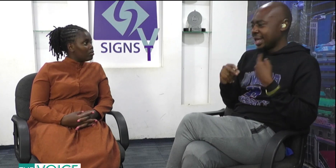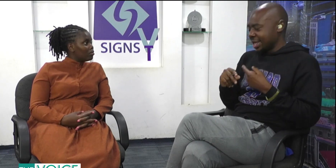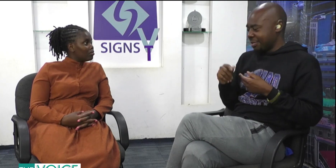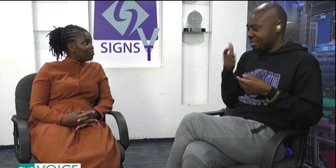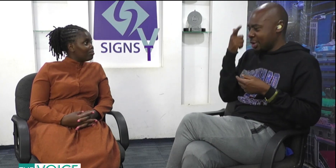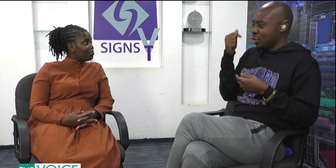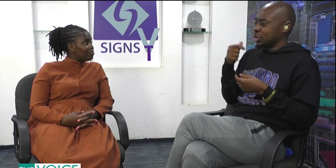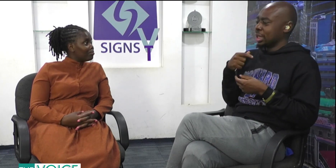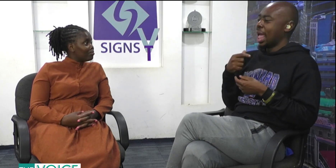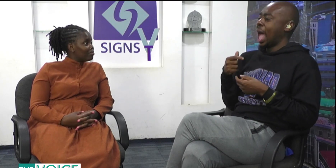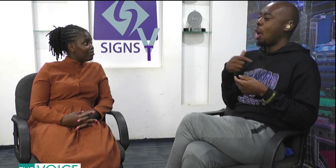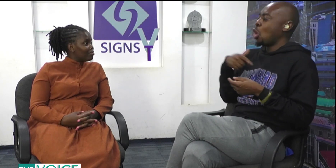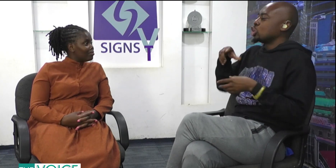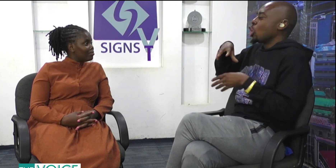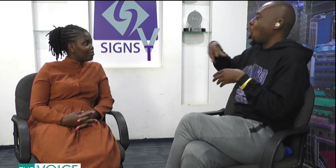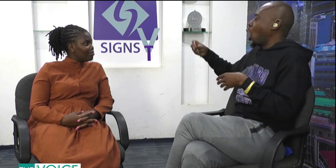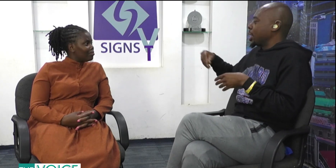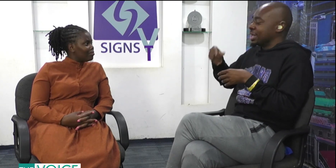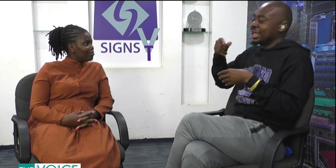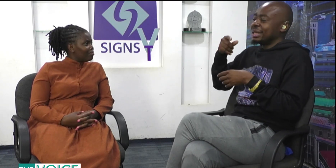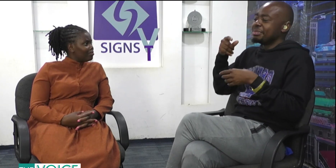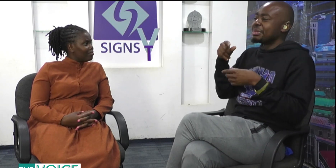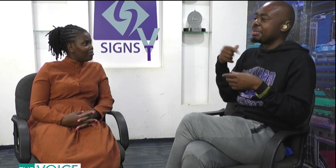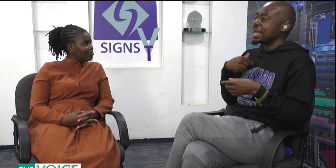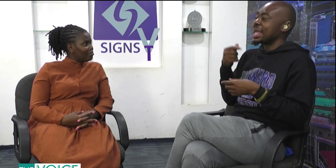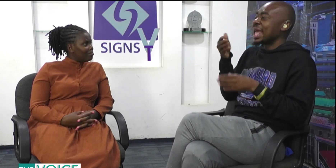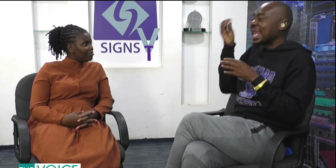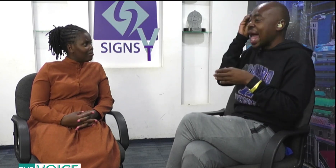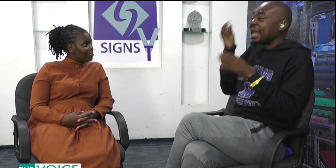And she really helped me,